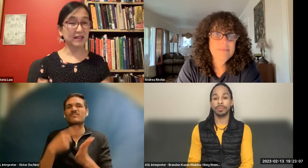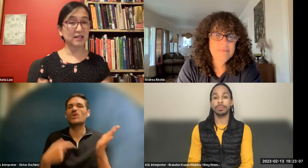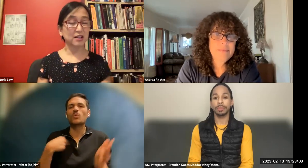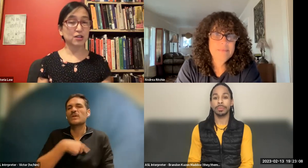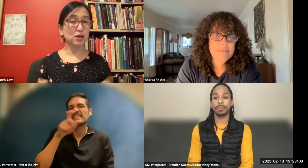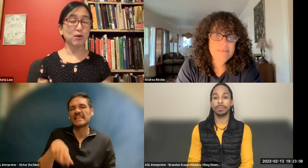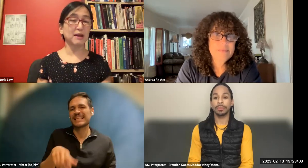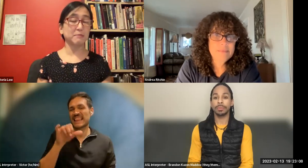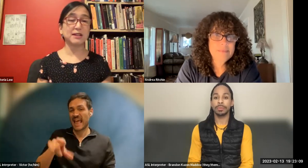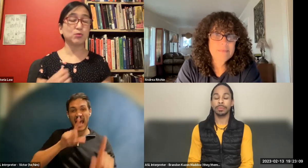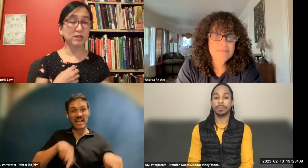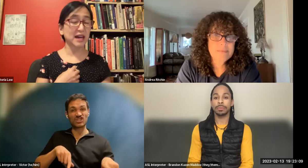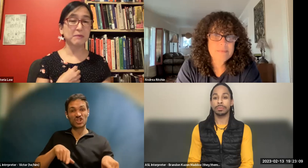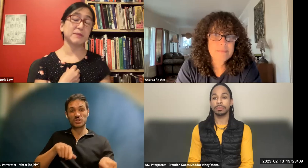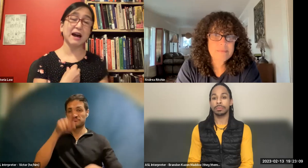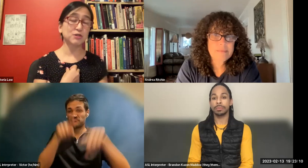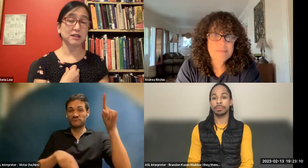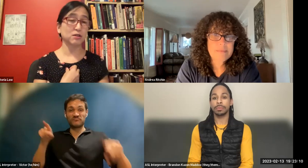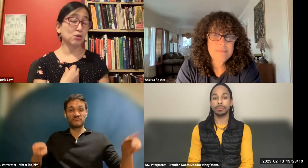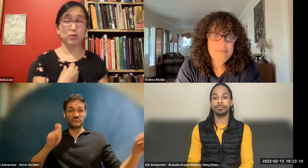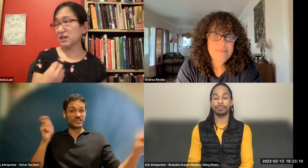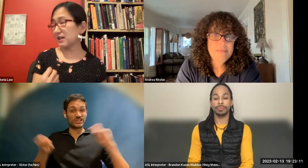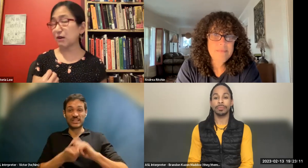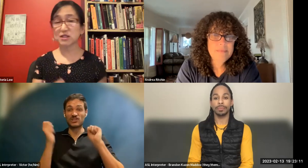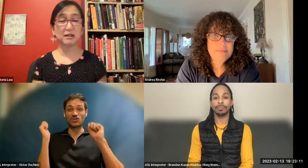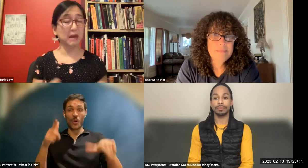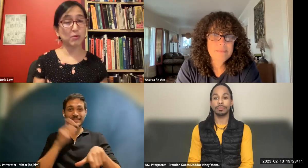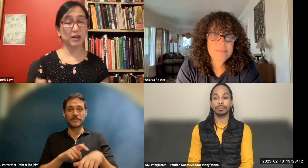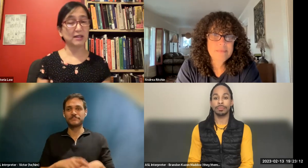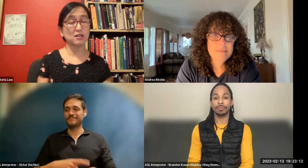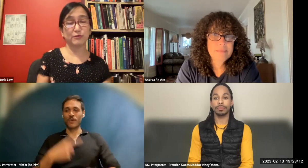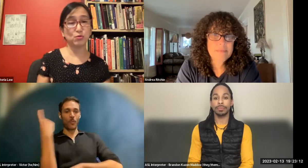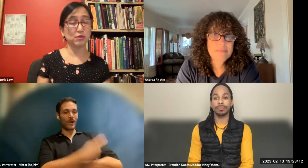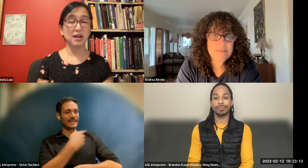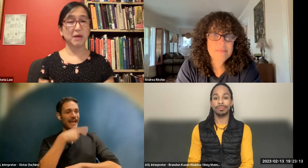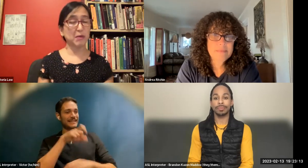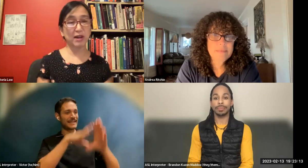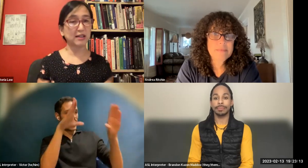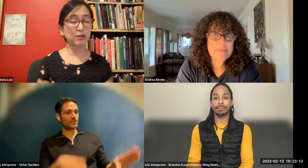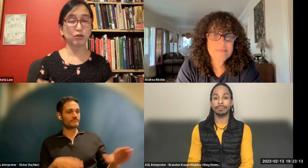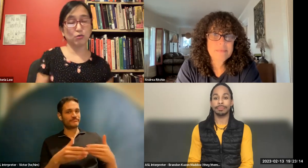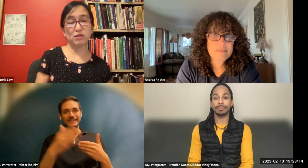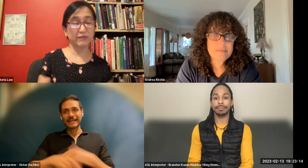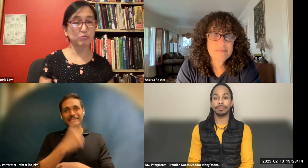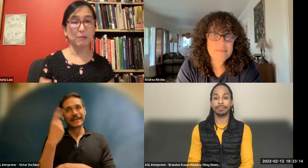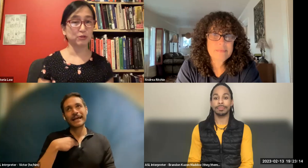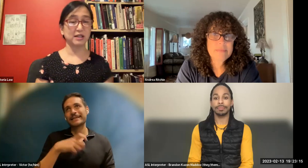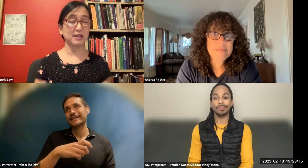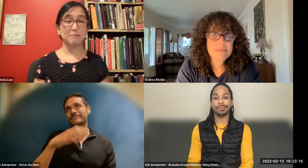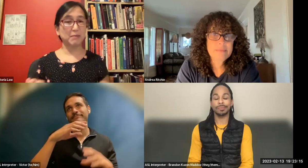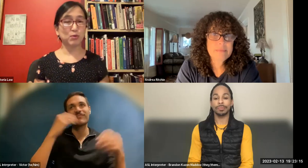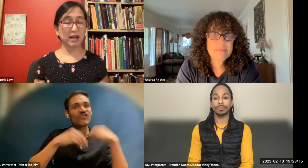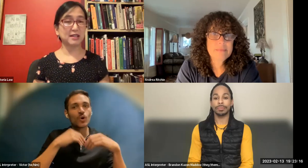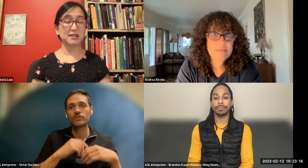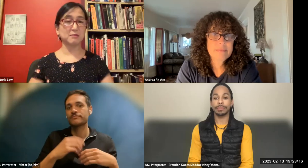not static. What I may need one day might be housing. Once I get housing, maybe what I need is food. Maybe what I need are clothes that fit